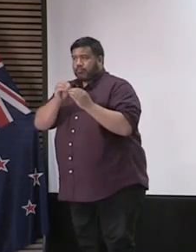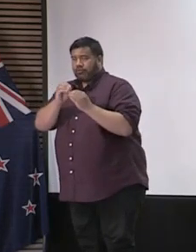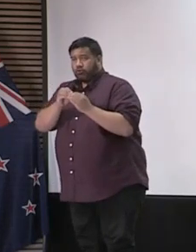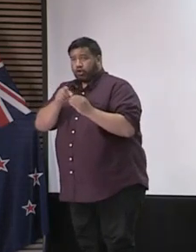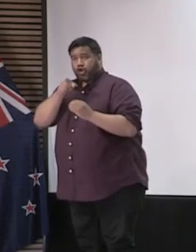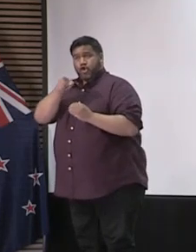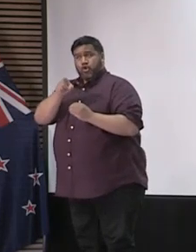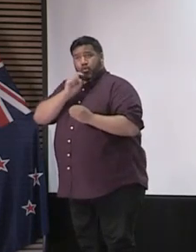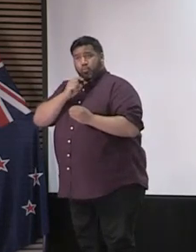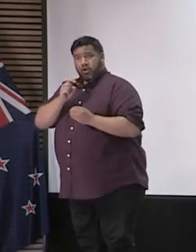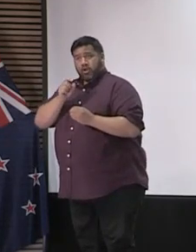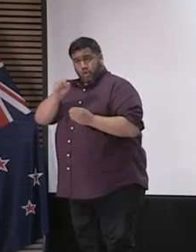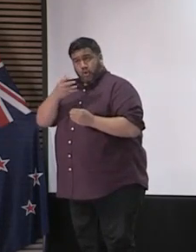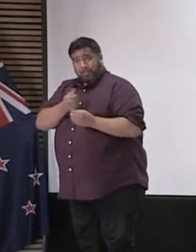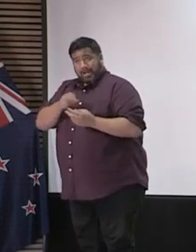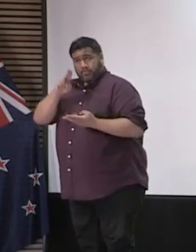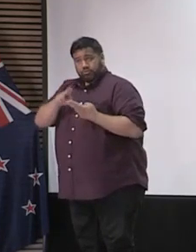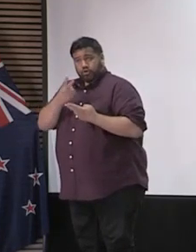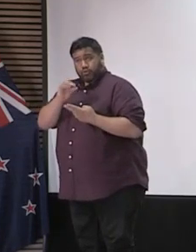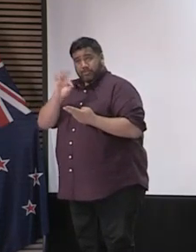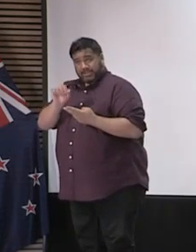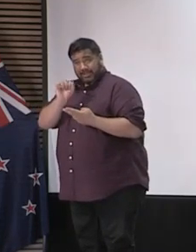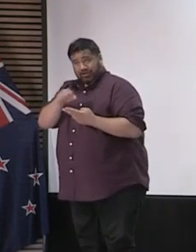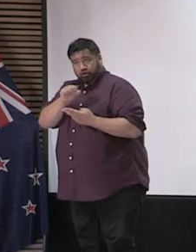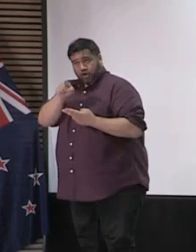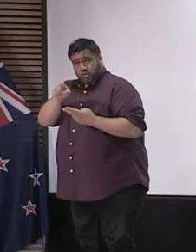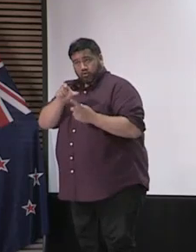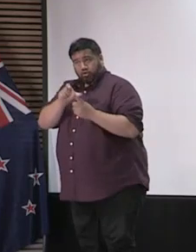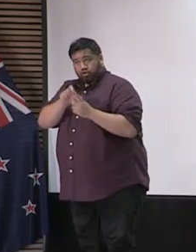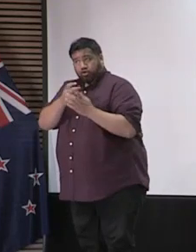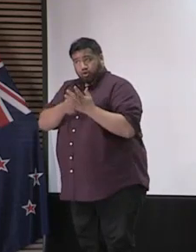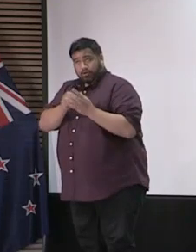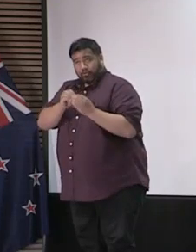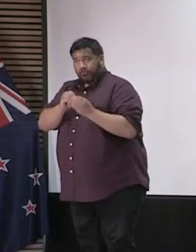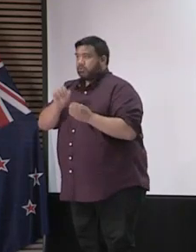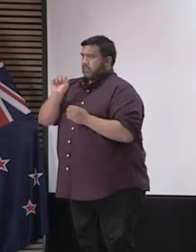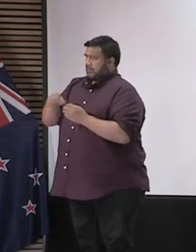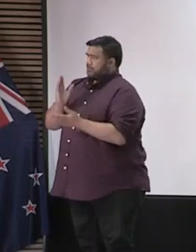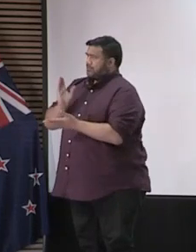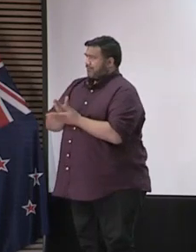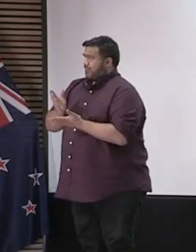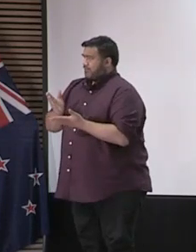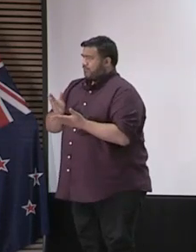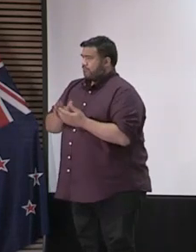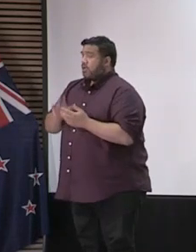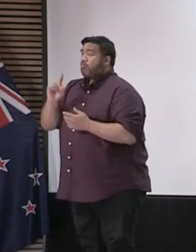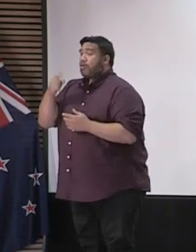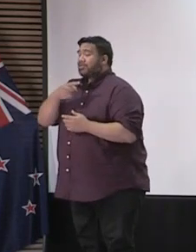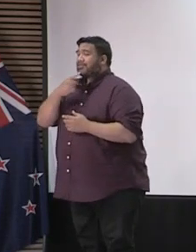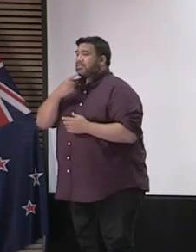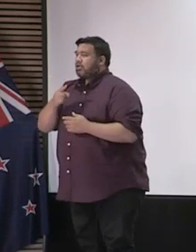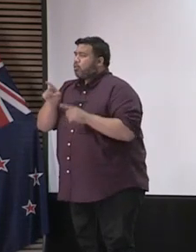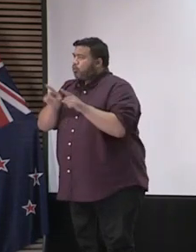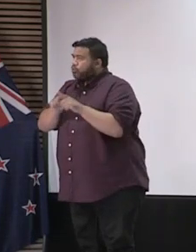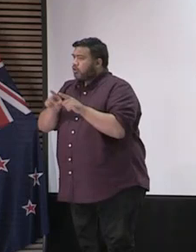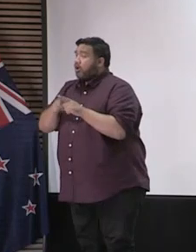cut? Yes, definitely. And what I should add is, just before coming down here, I did advise the Leader of